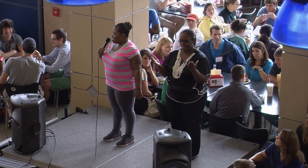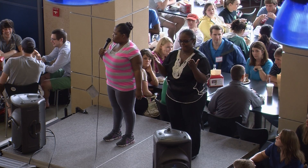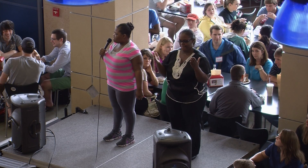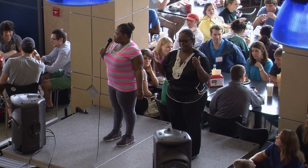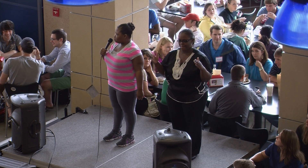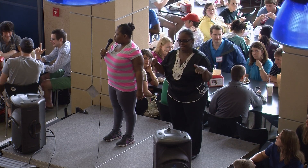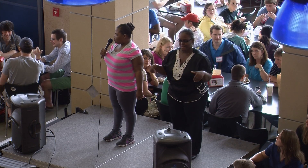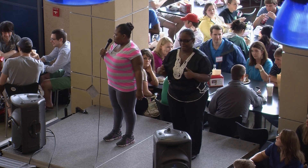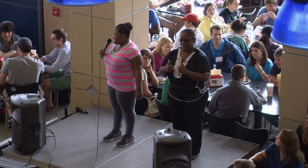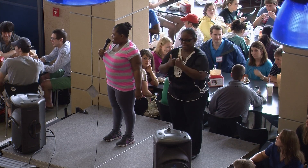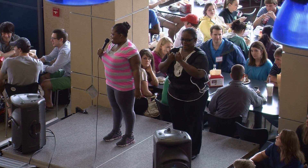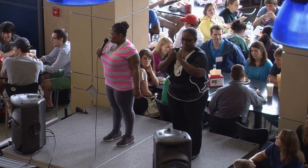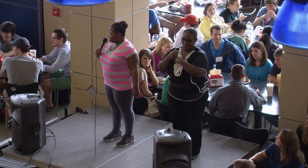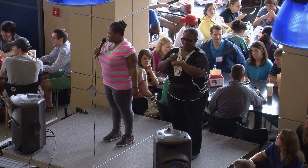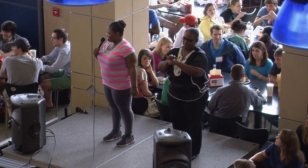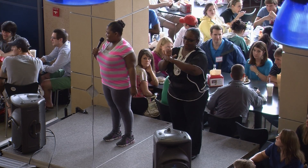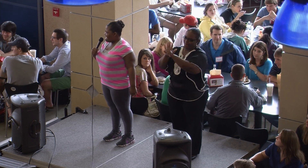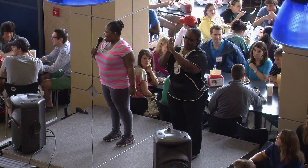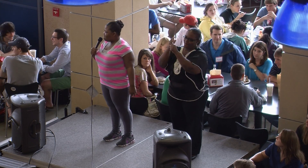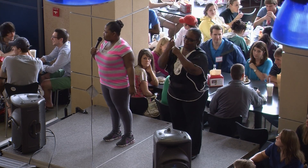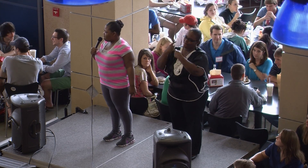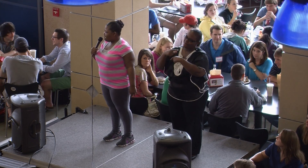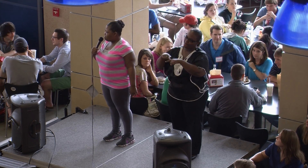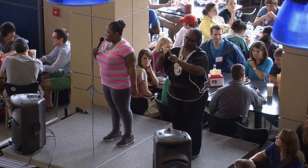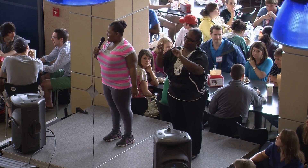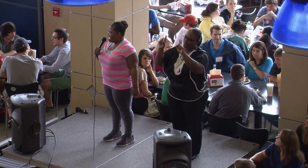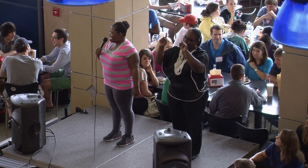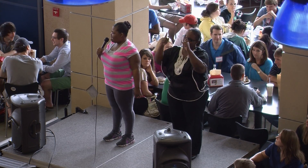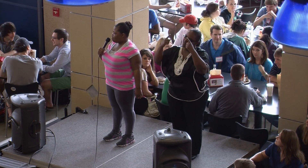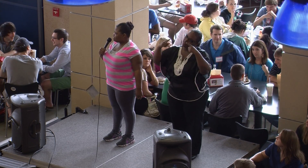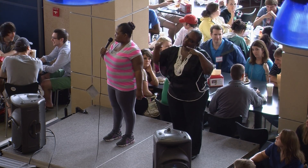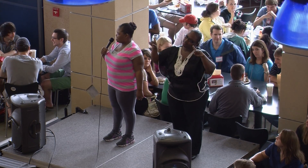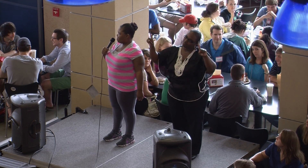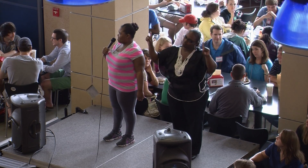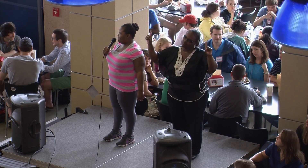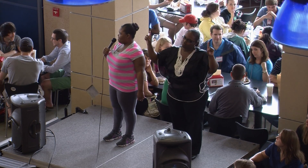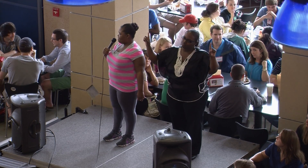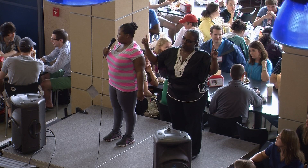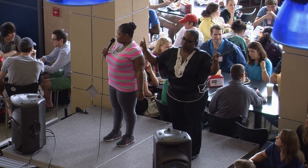Campbell, who is deaf, and LaTanya is going to be signing.